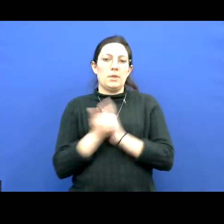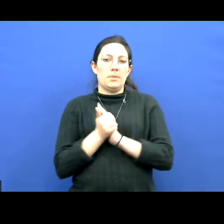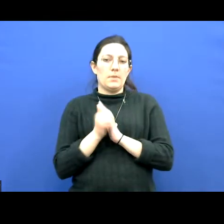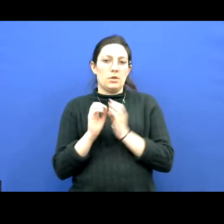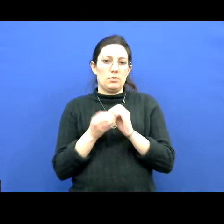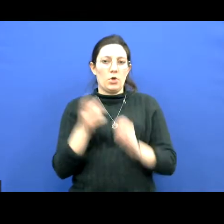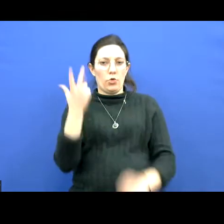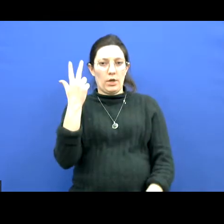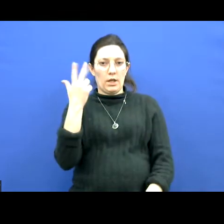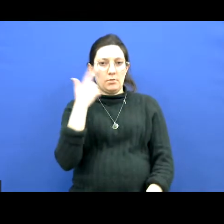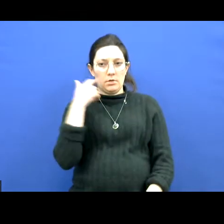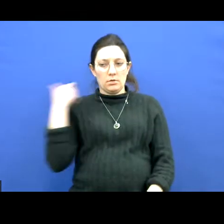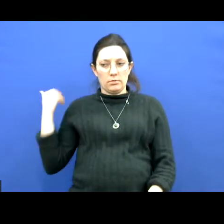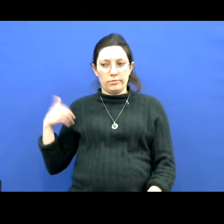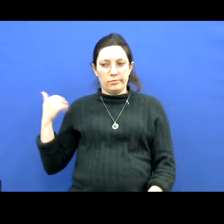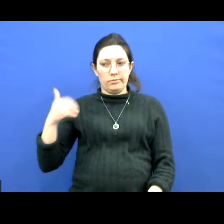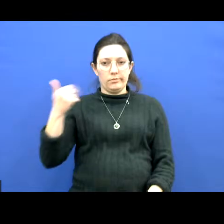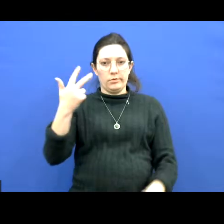3.